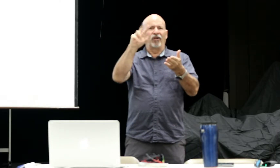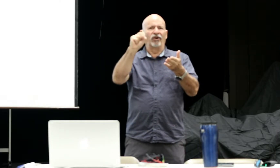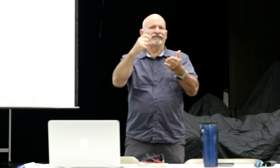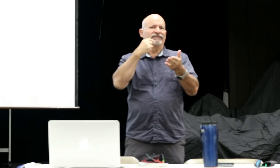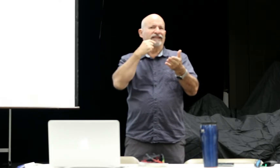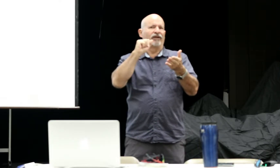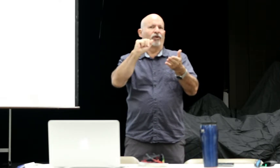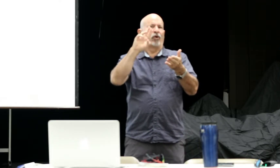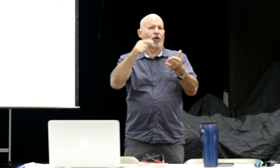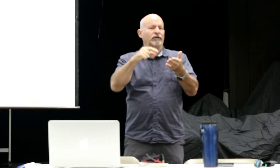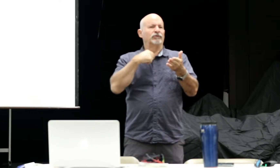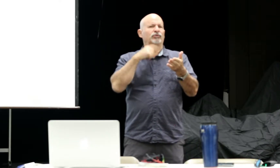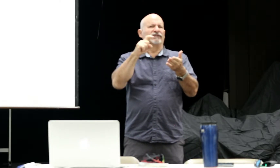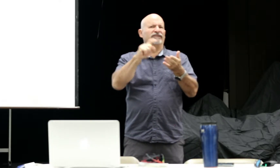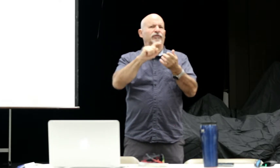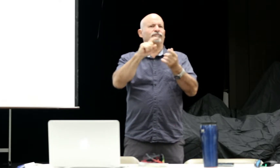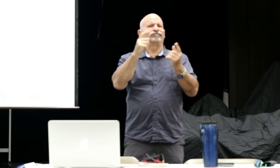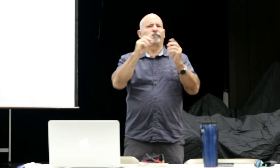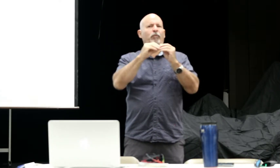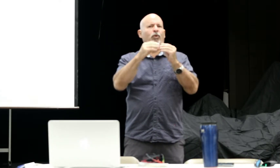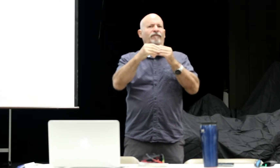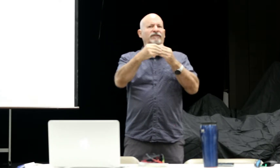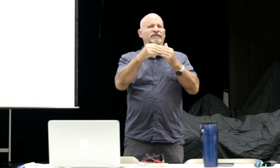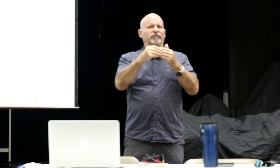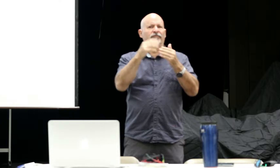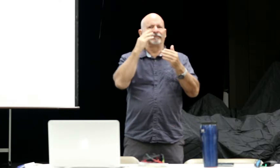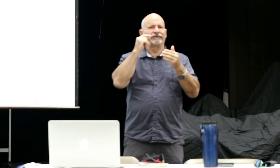and that is what our bylaws dictate that we do.